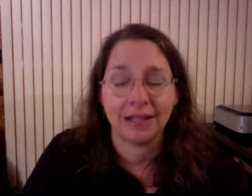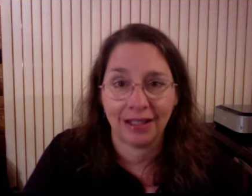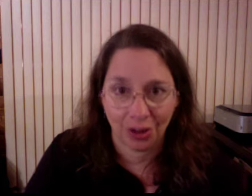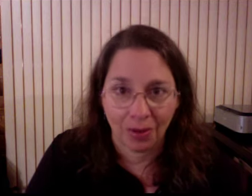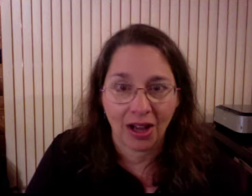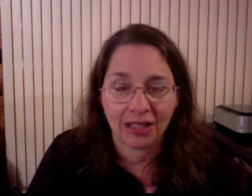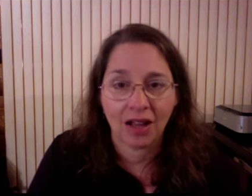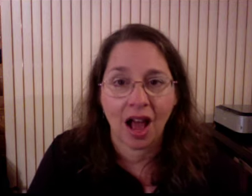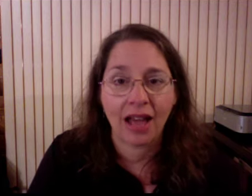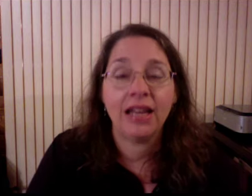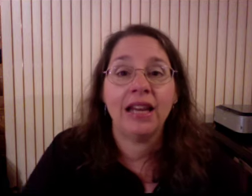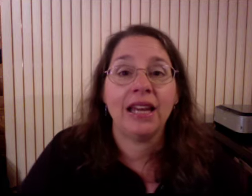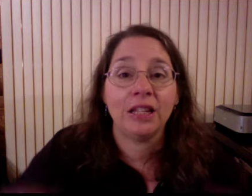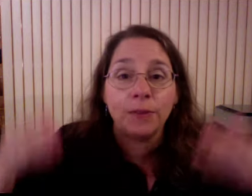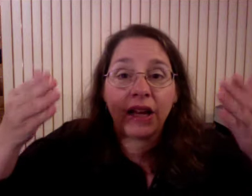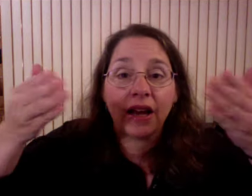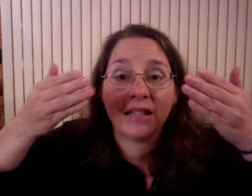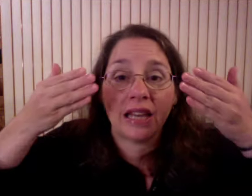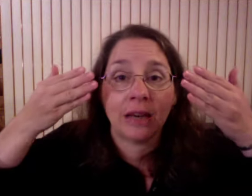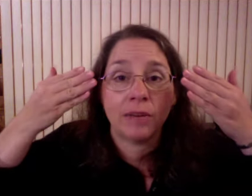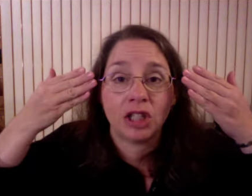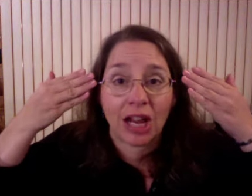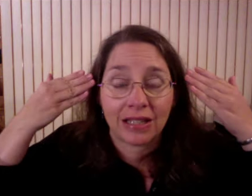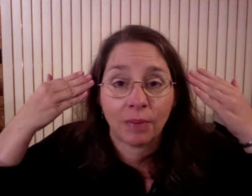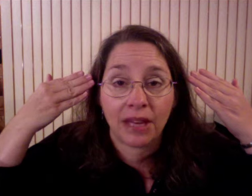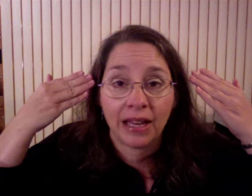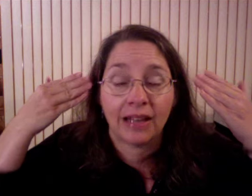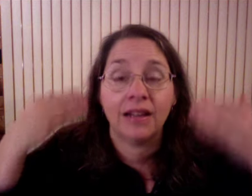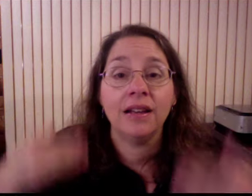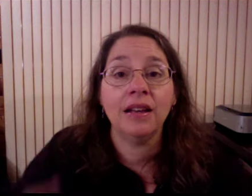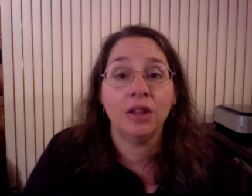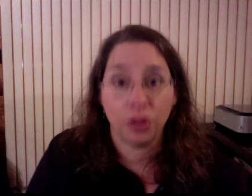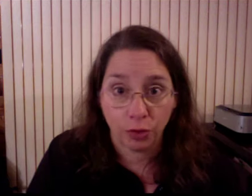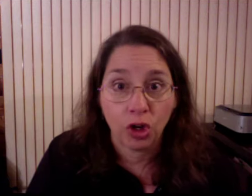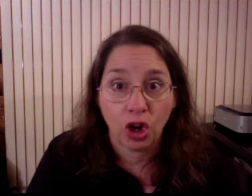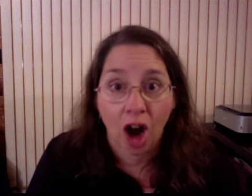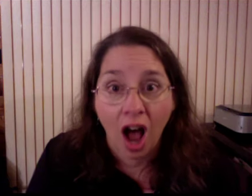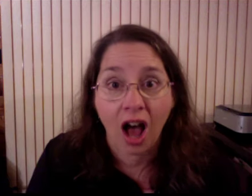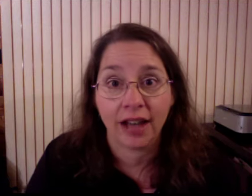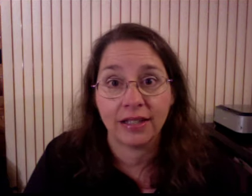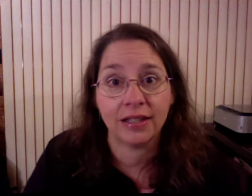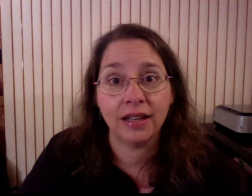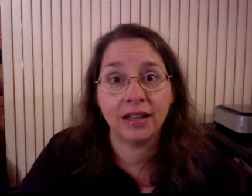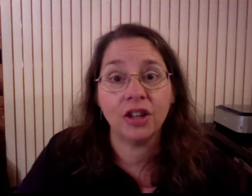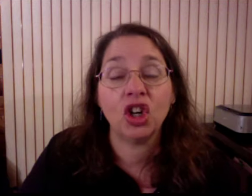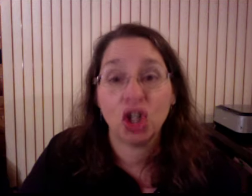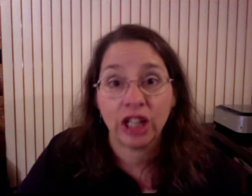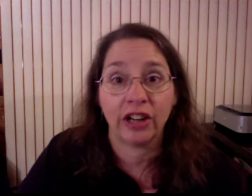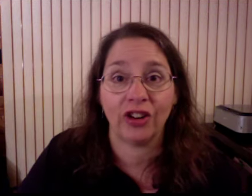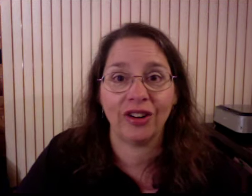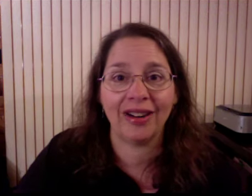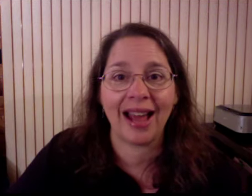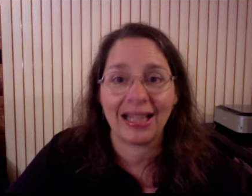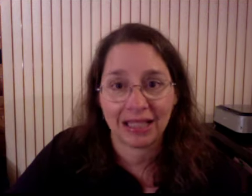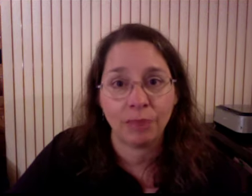your mind's eye, it's because the image has come in through your eyes earlier at some